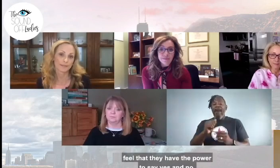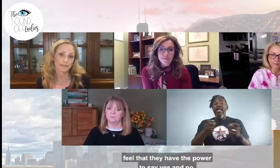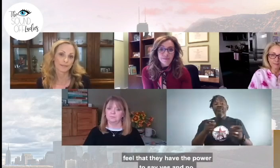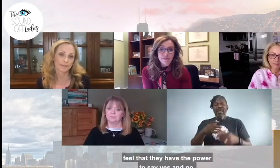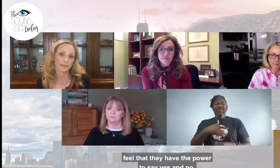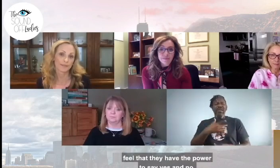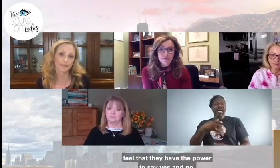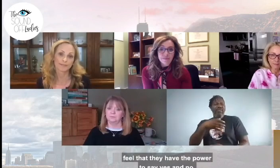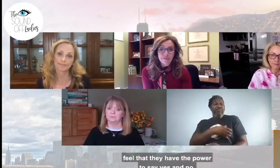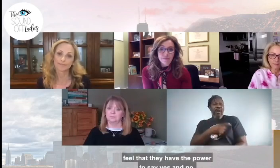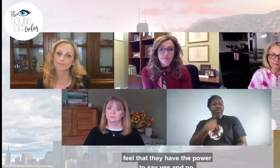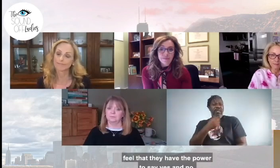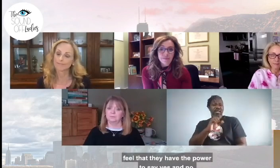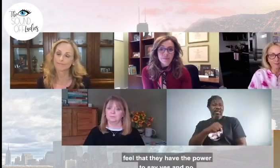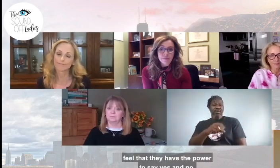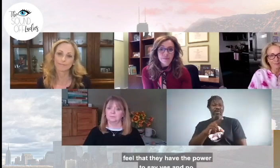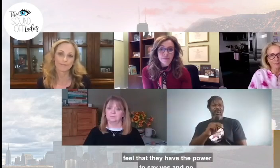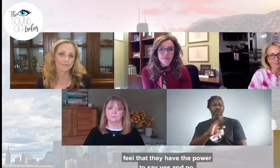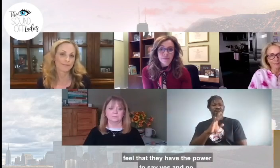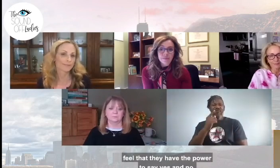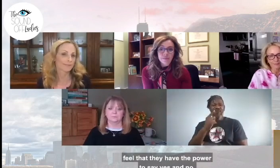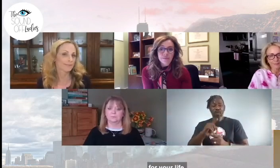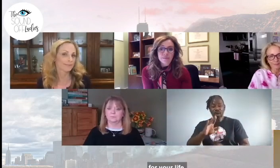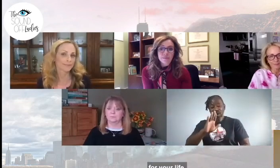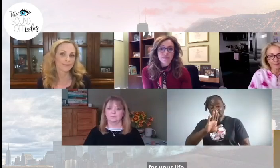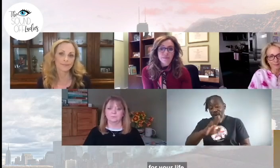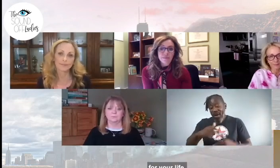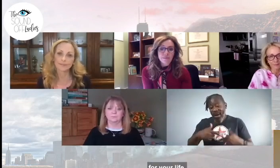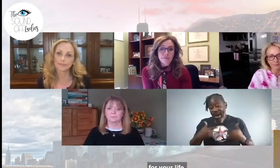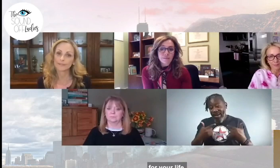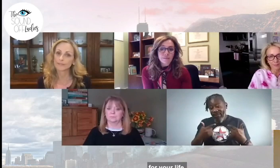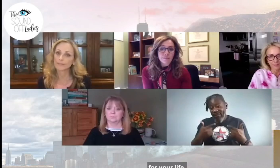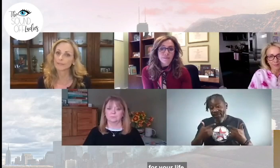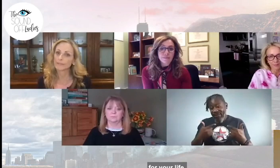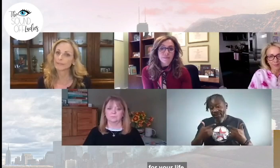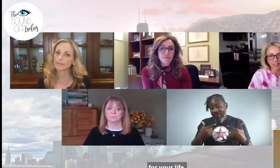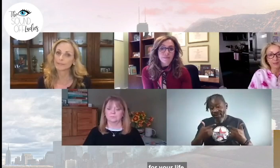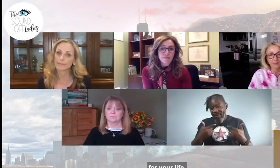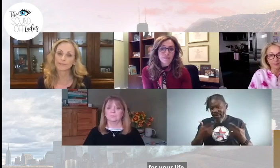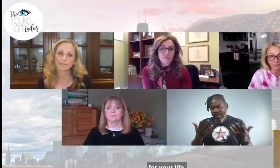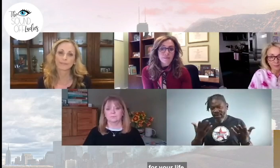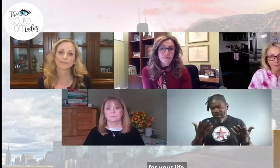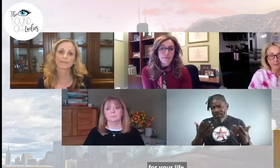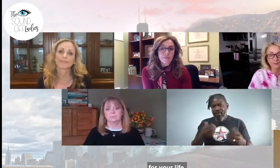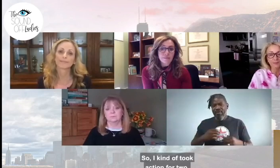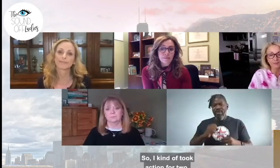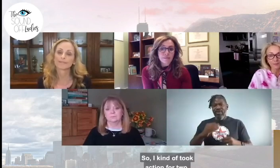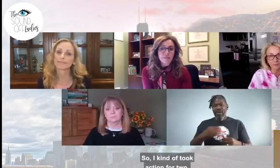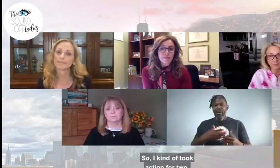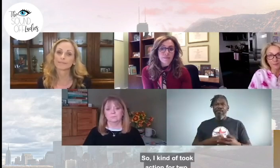So administrations and teachers felt like they had a lot of power and they had a lot of power over their life.